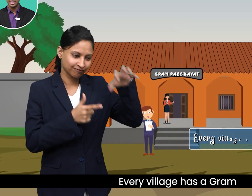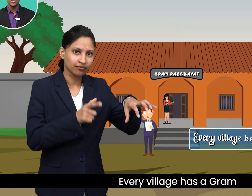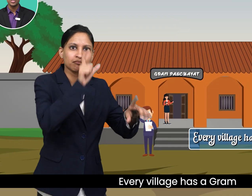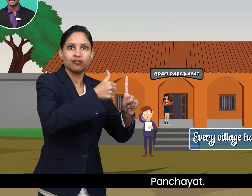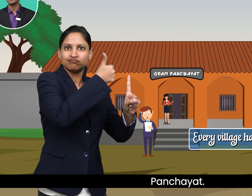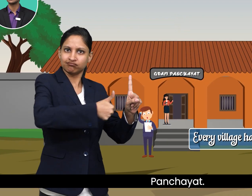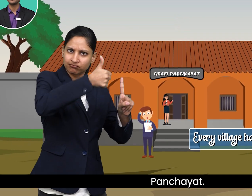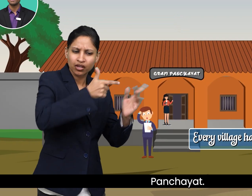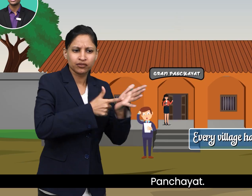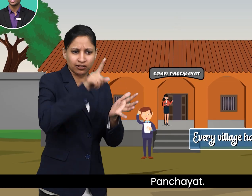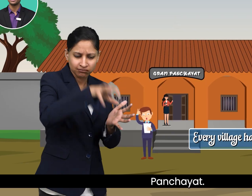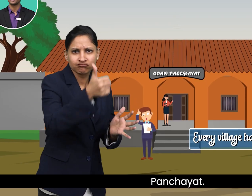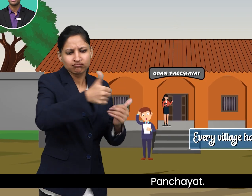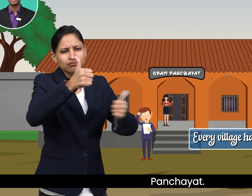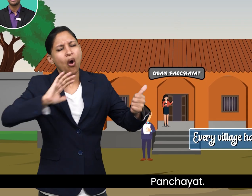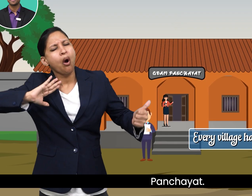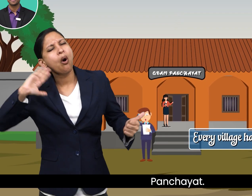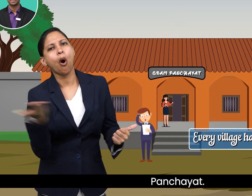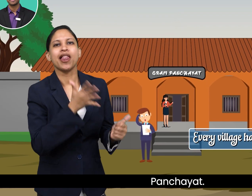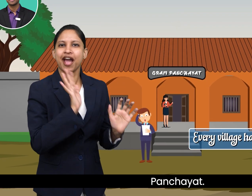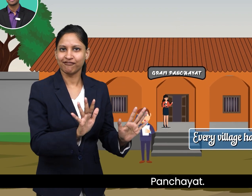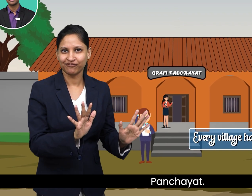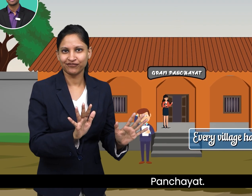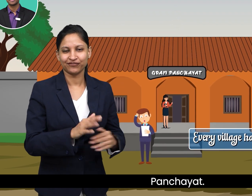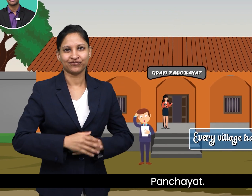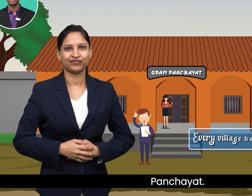Every village has a Gram Panchayat.